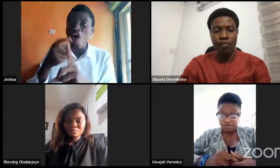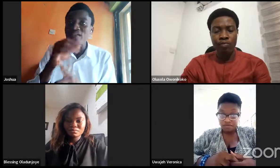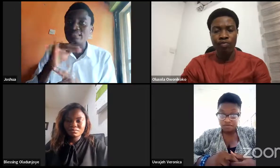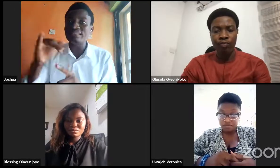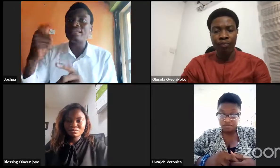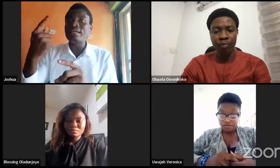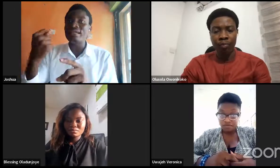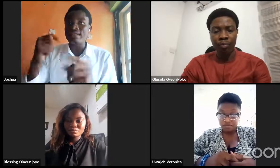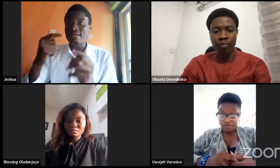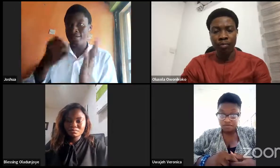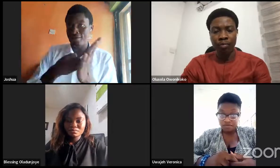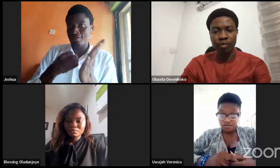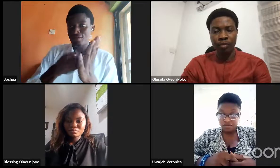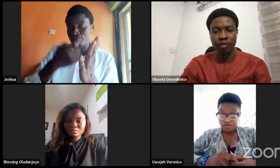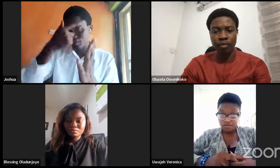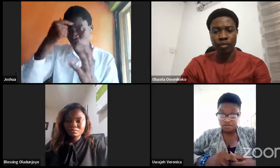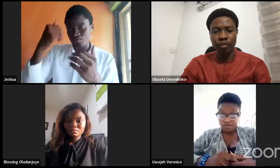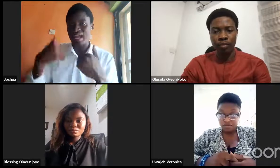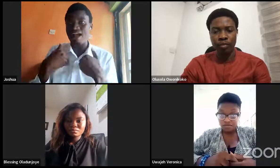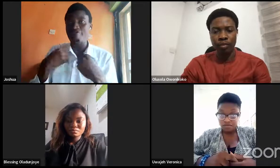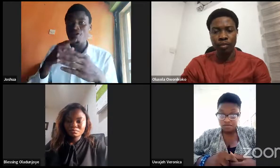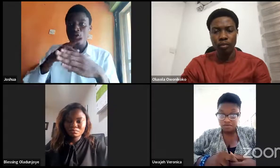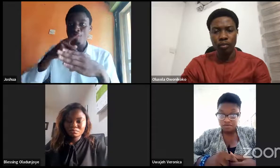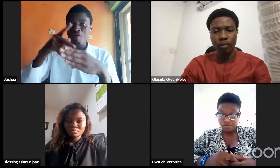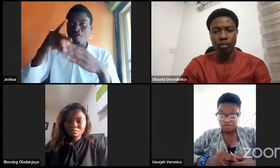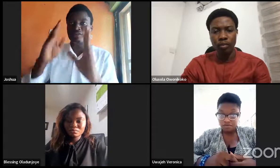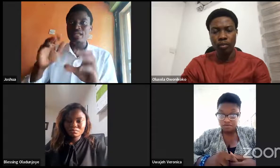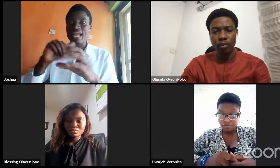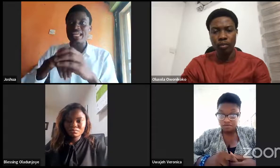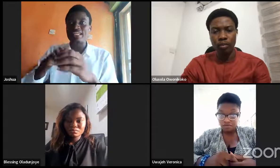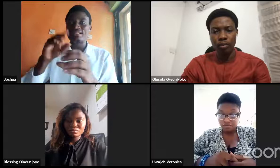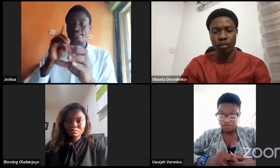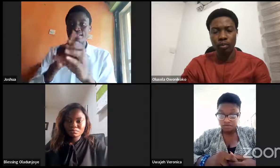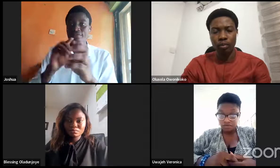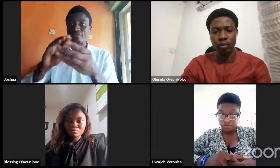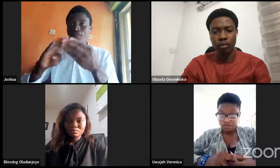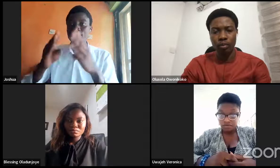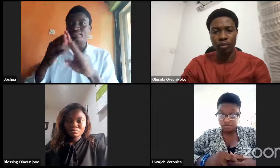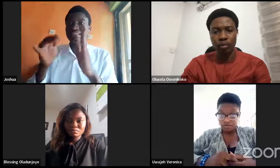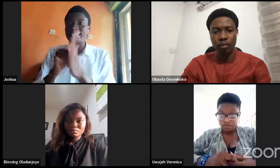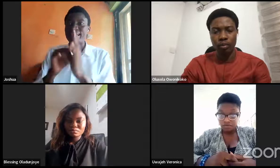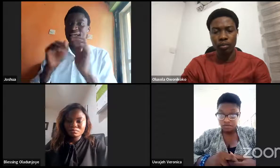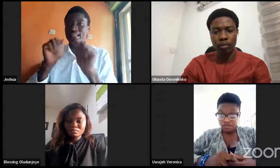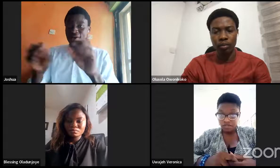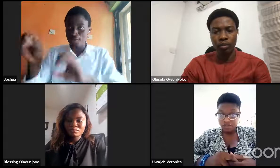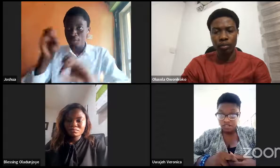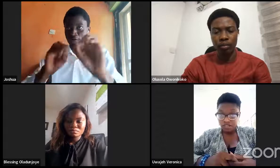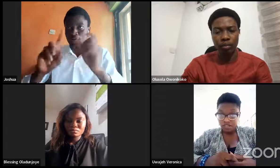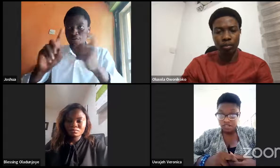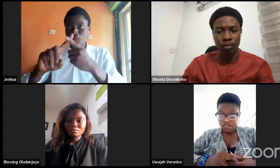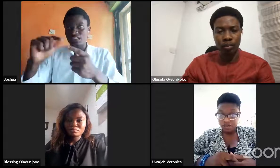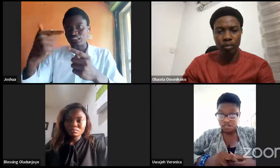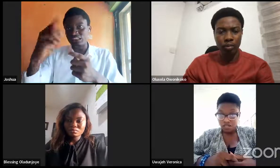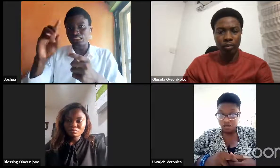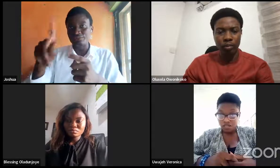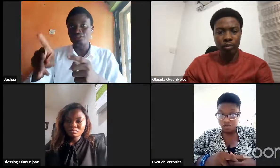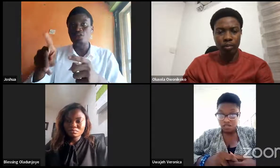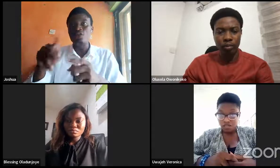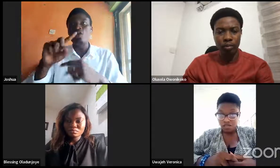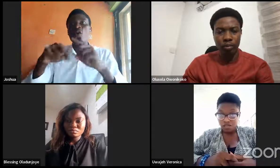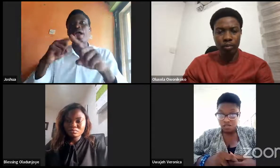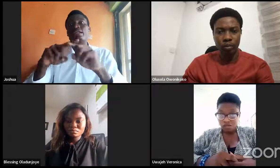digital technology, to contribute to the GDP. But then when the technology, digital space is not accessible, they are not able to